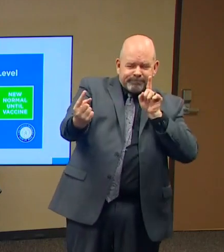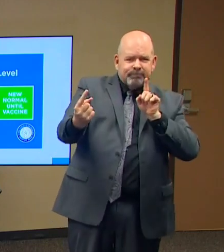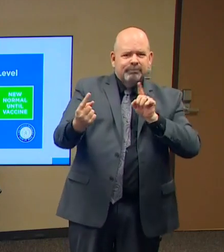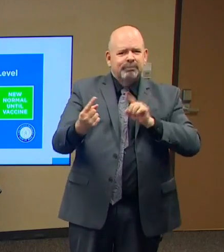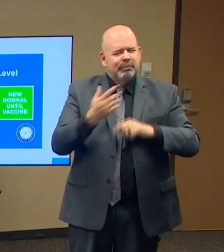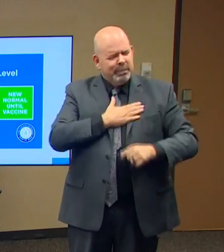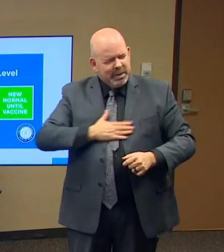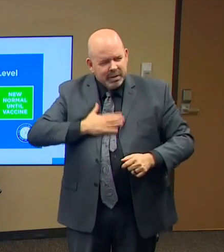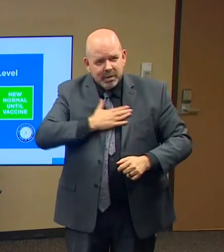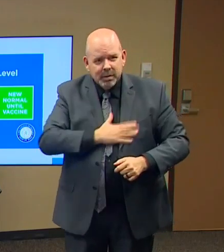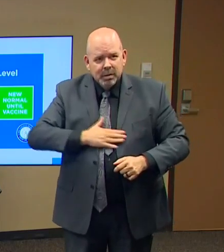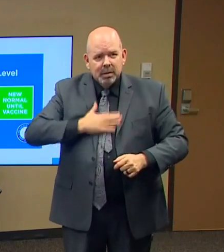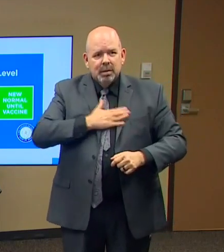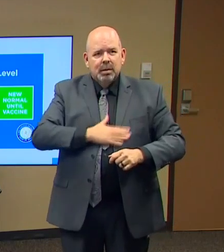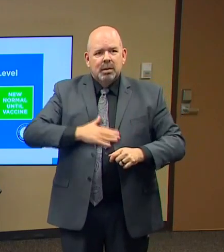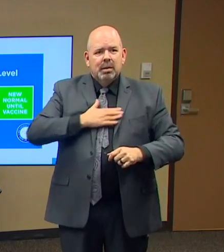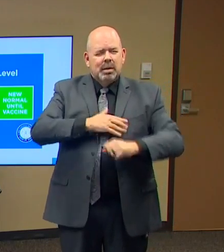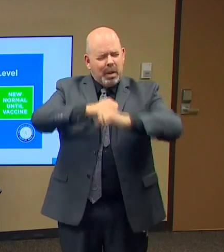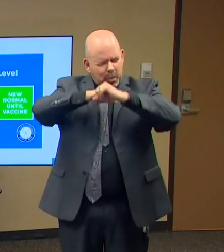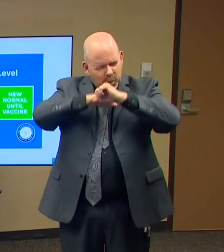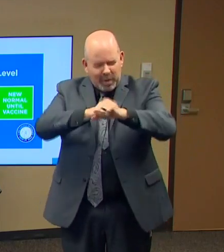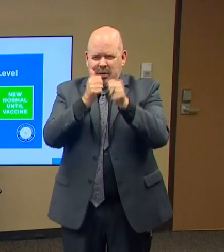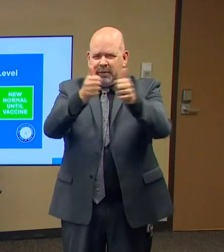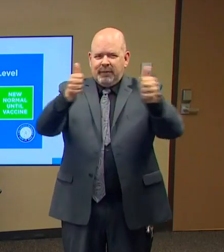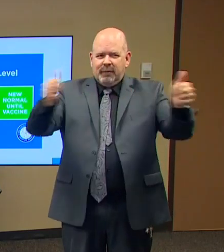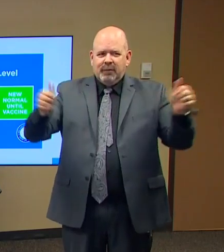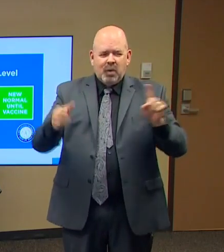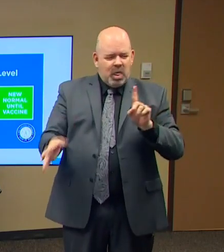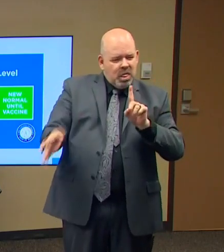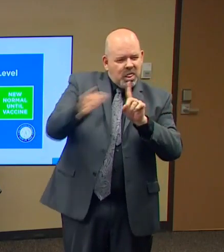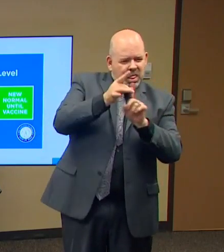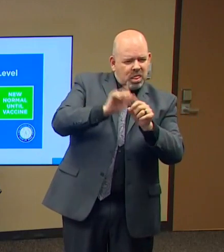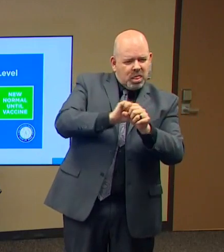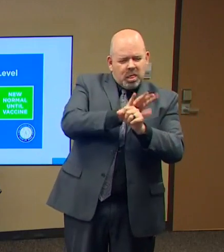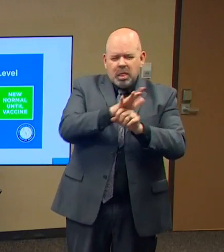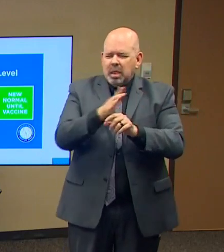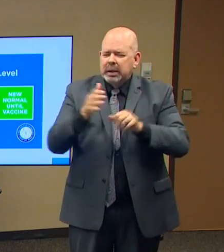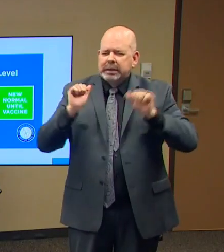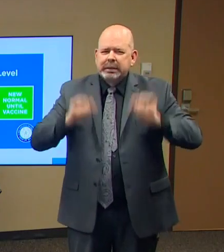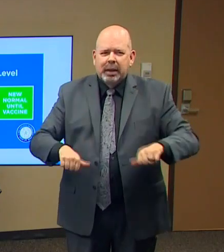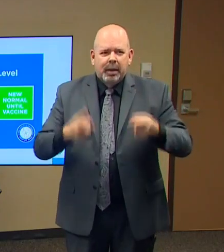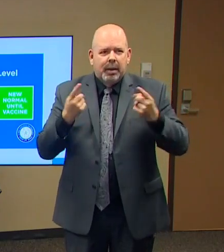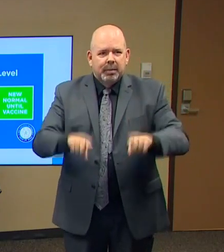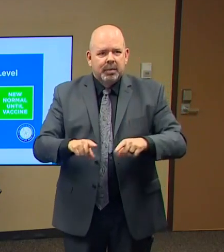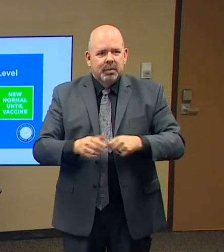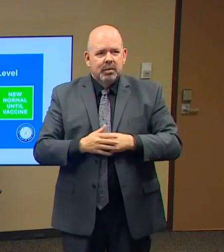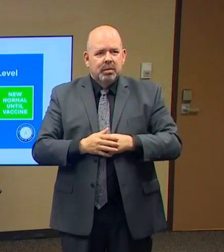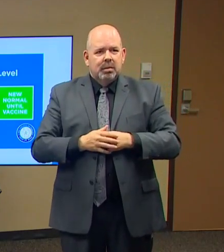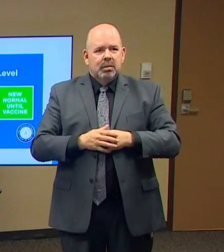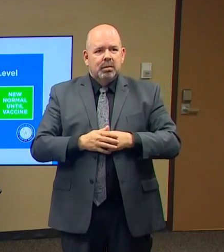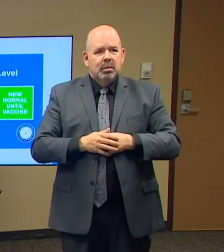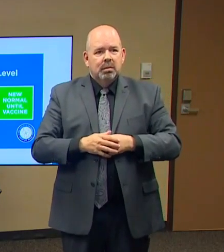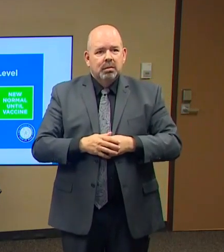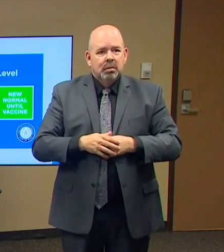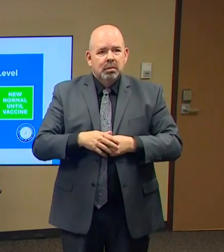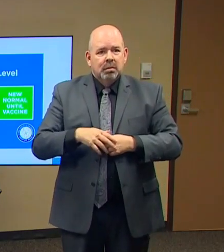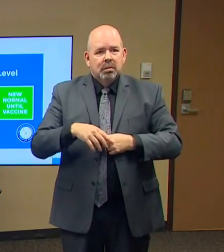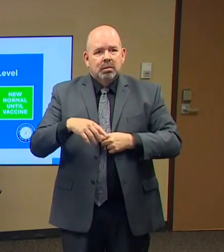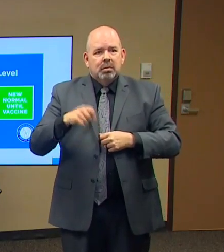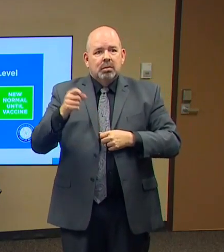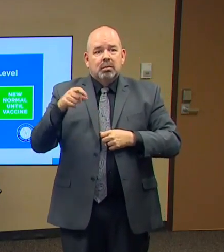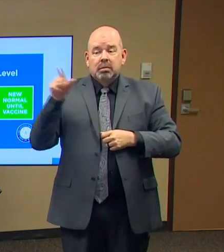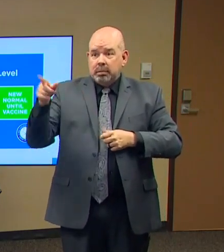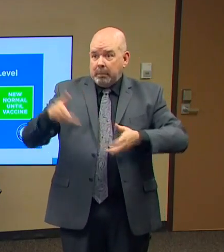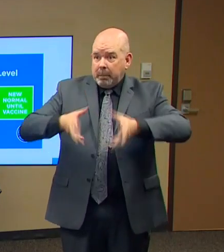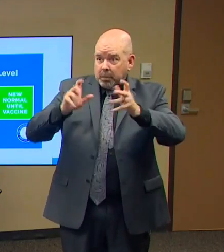the facial coverings and have hand sanitizer available. And I know that the Mavericks and the judge have worked on getting hand sanitizer out there